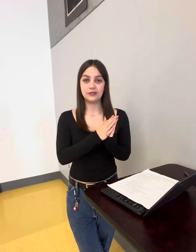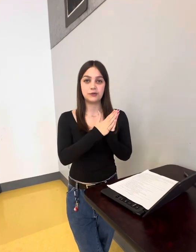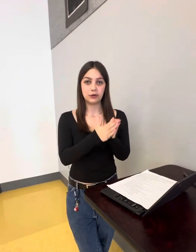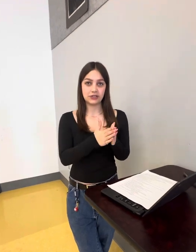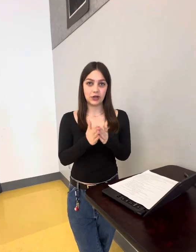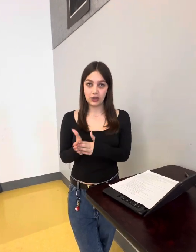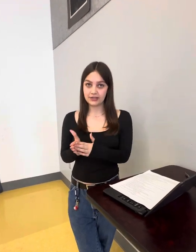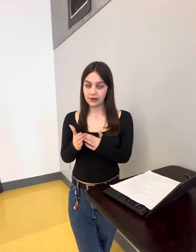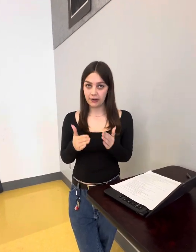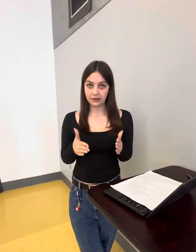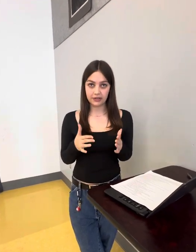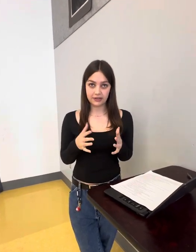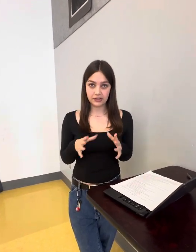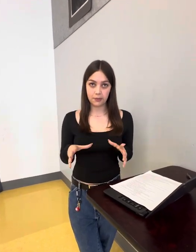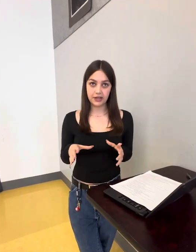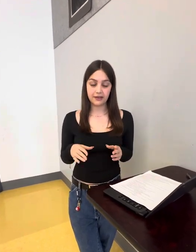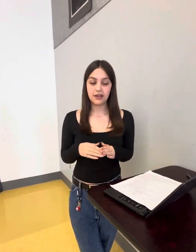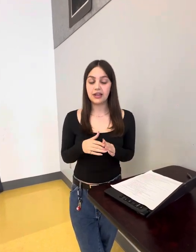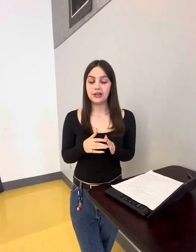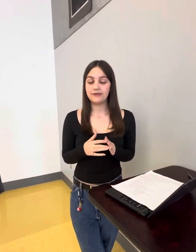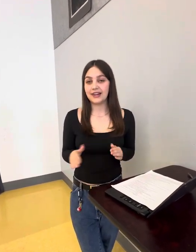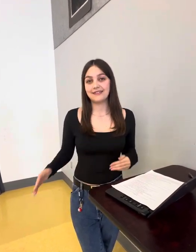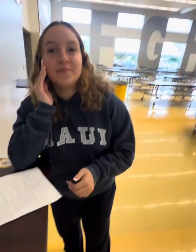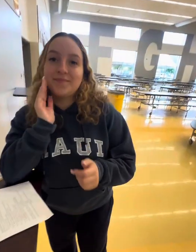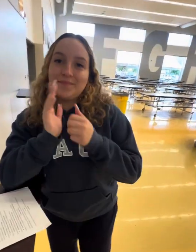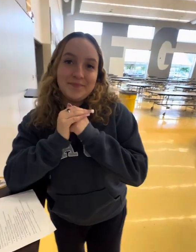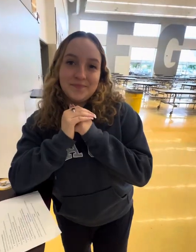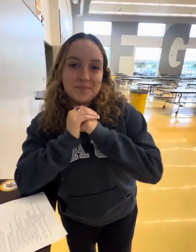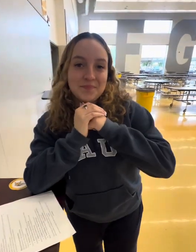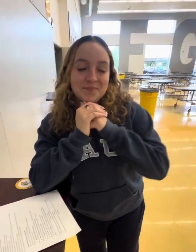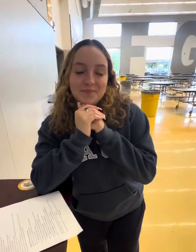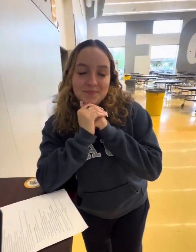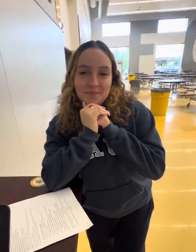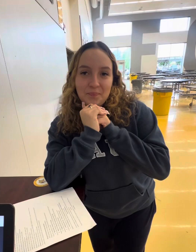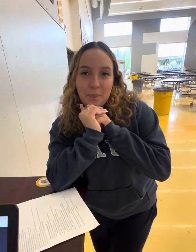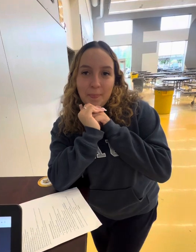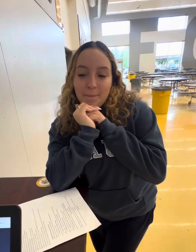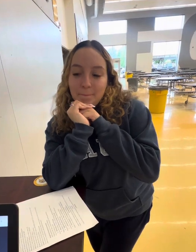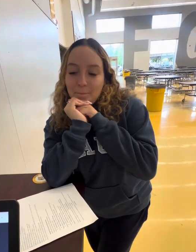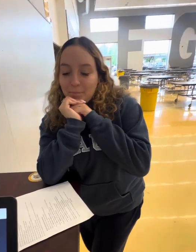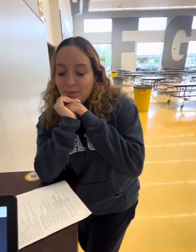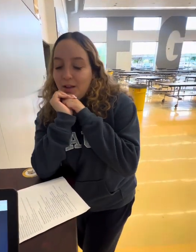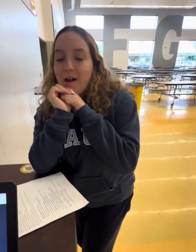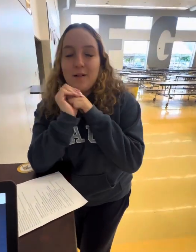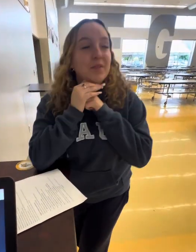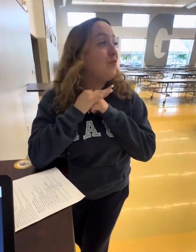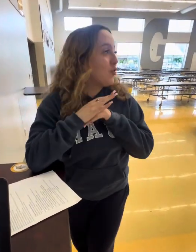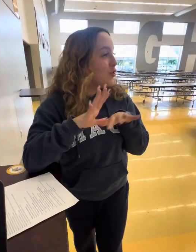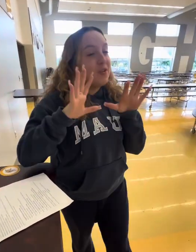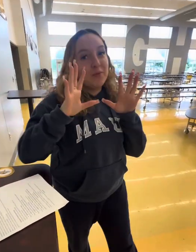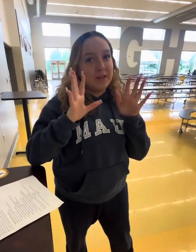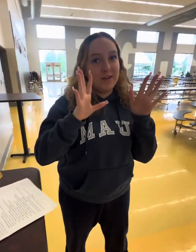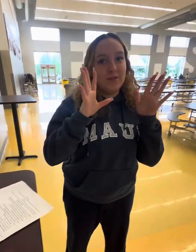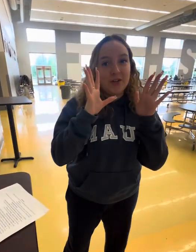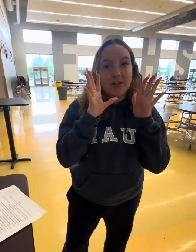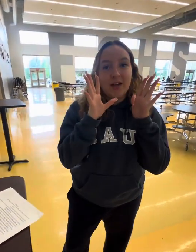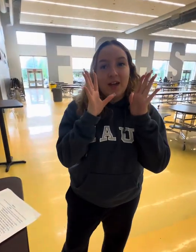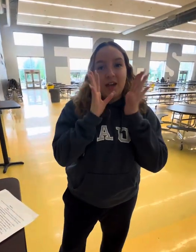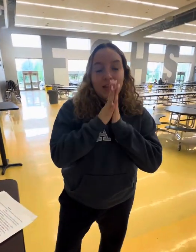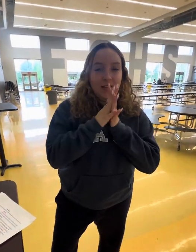pros and cons about the topic. And yeah. What's the fourth unit we covered in junior English? The fourth unit we covered in